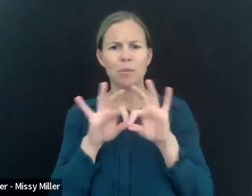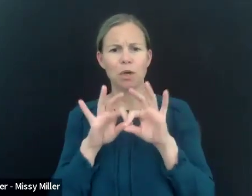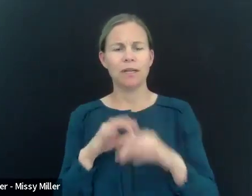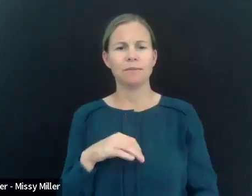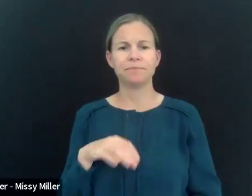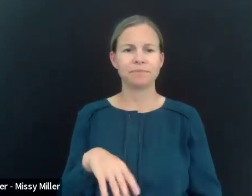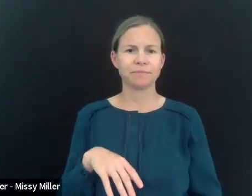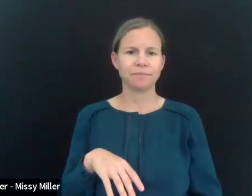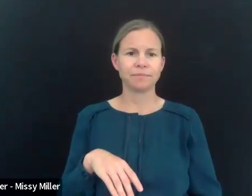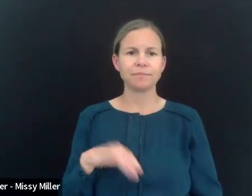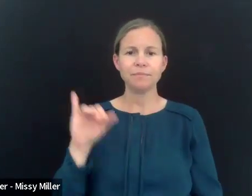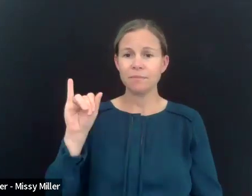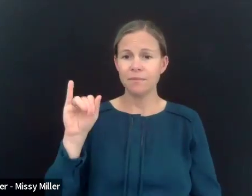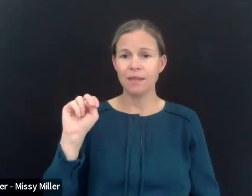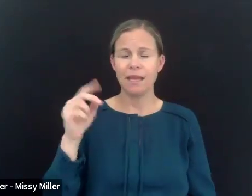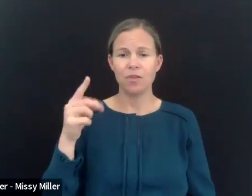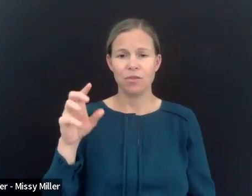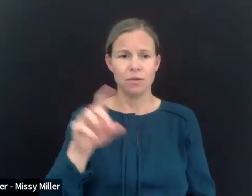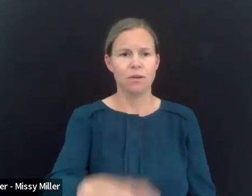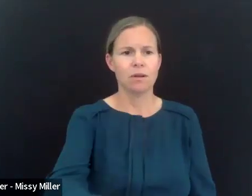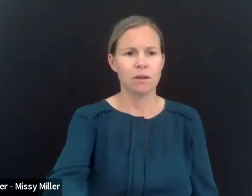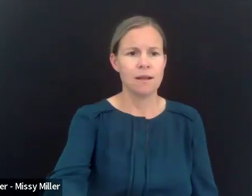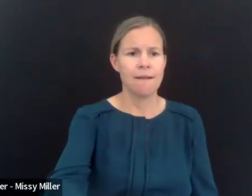you wanna wrap this question for us?